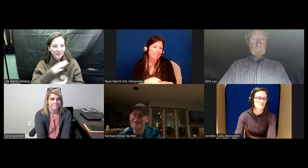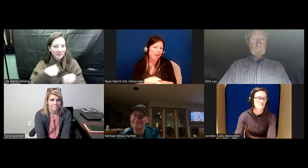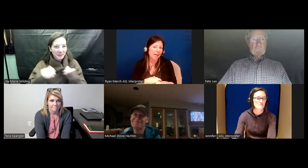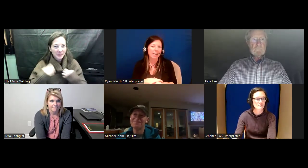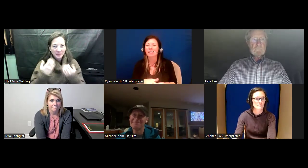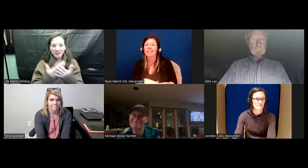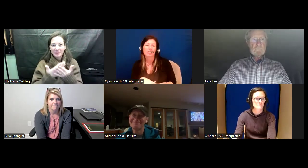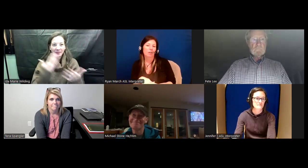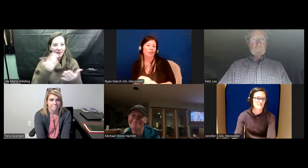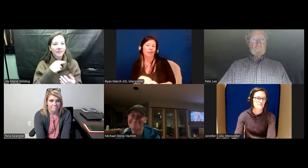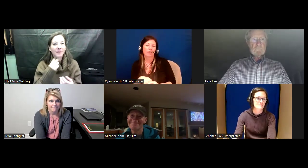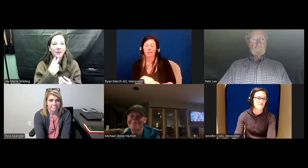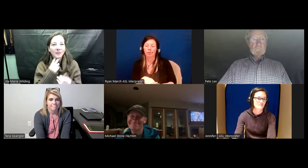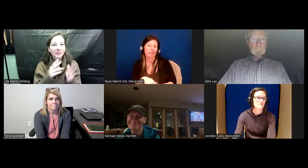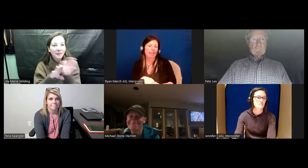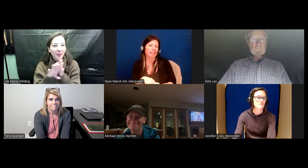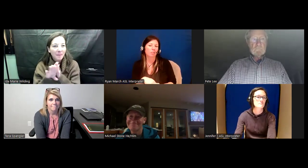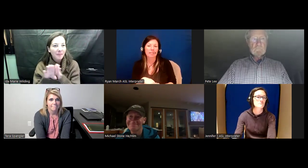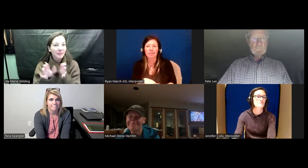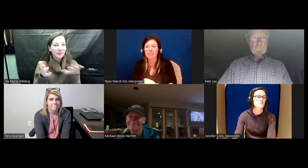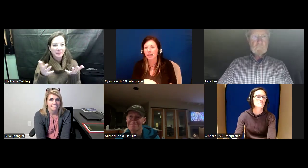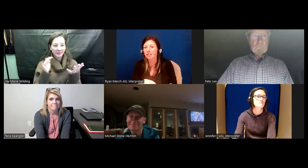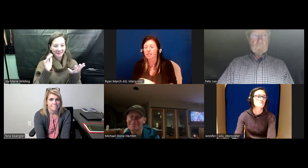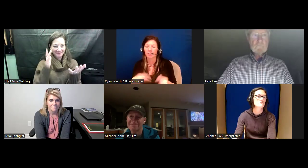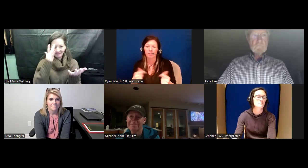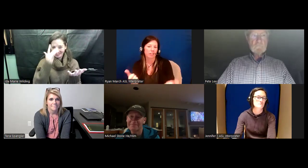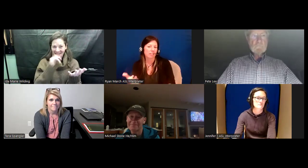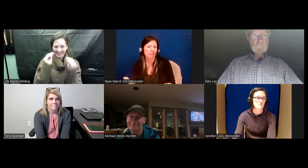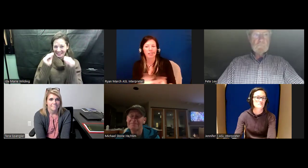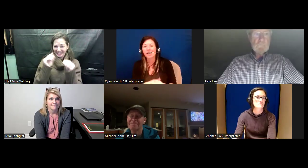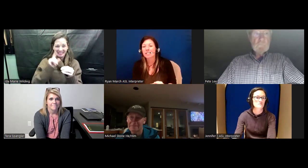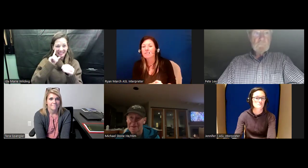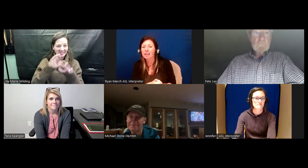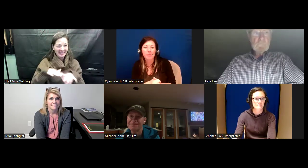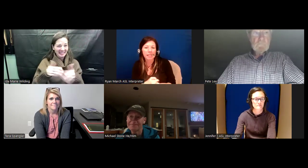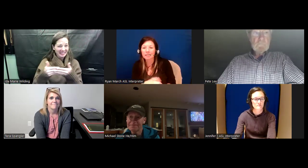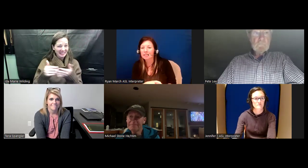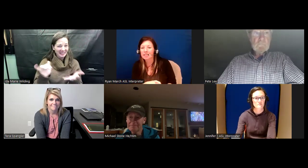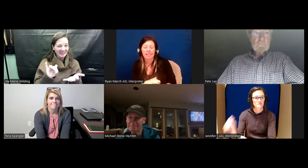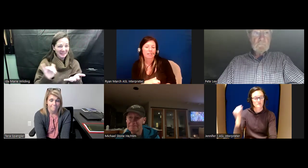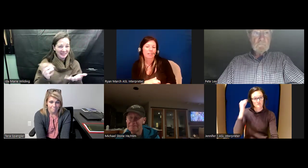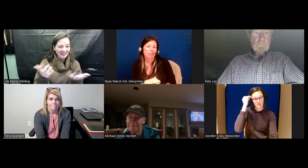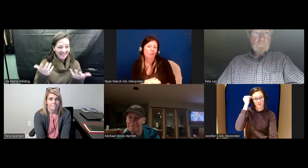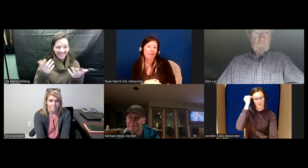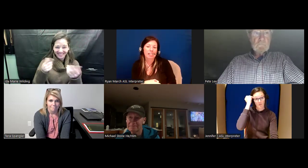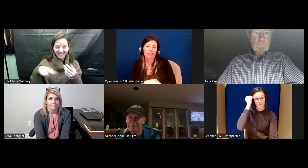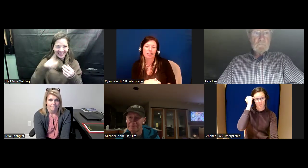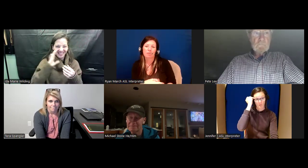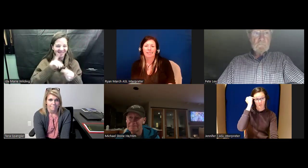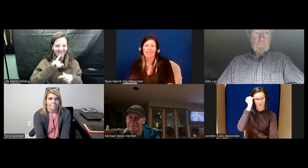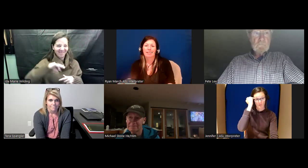baby sign, or people can't express themselves, if they're still developing their